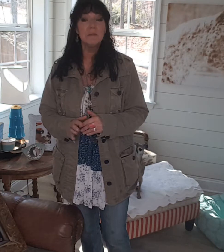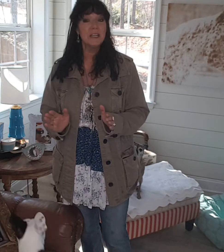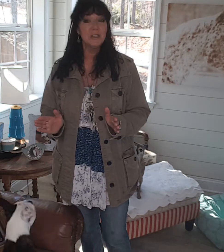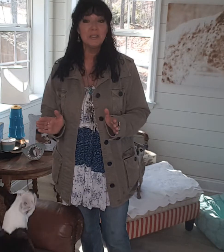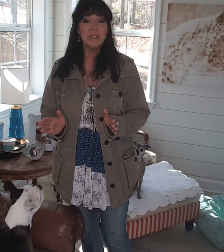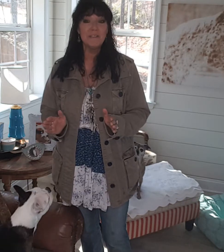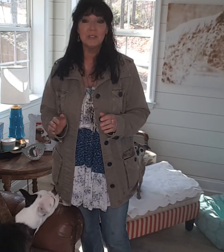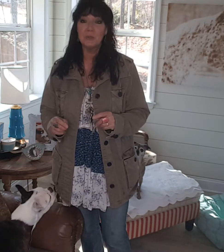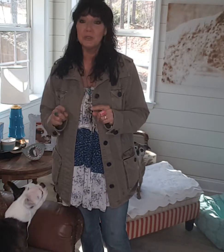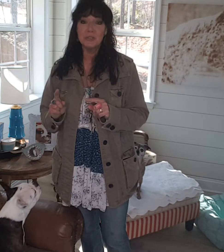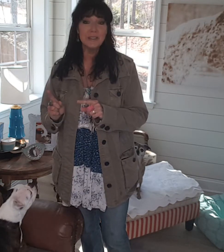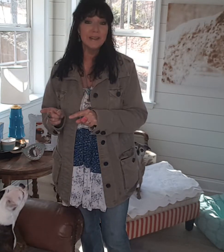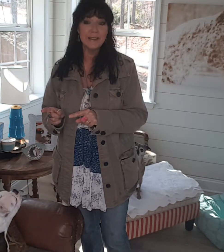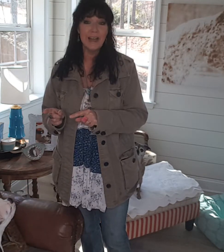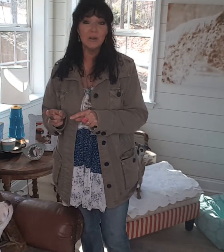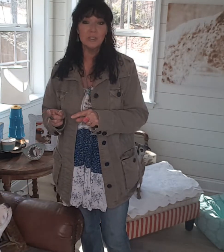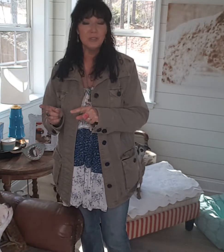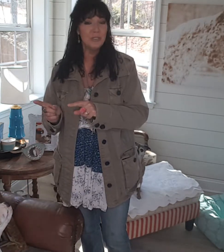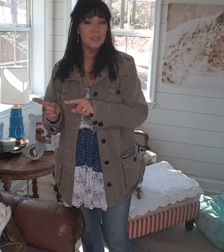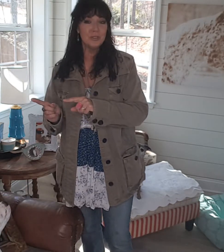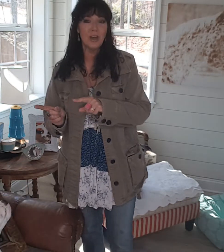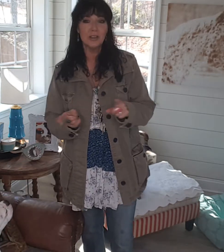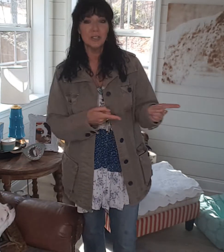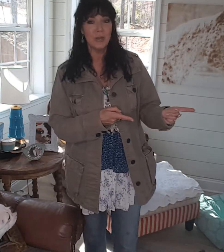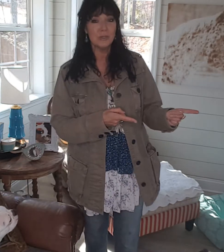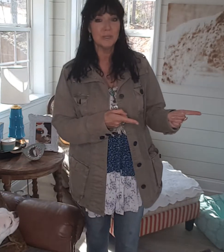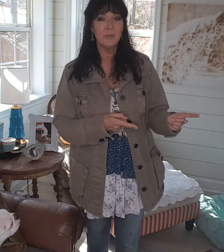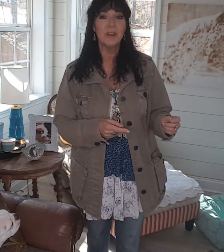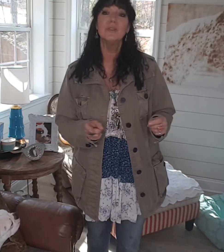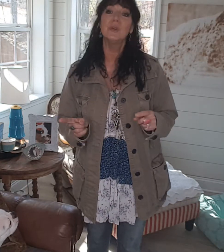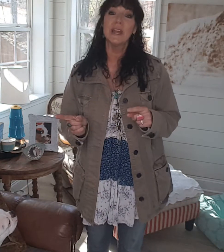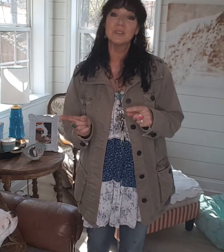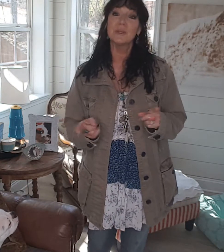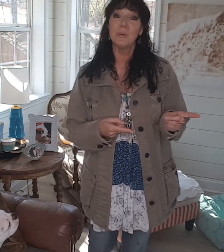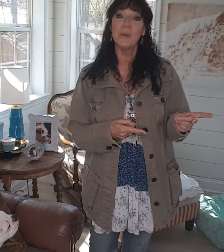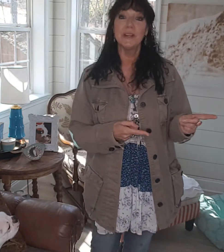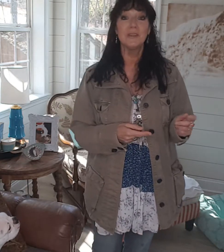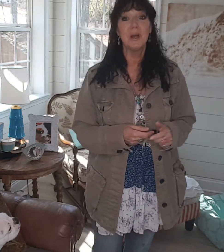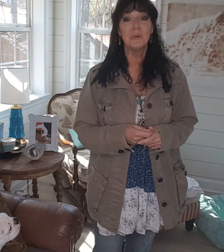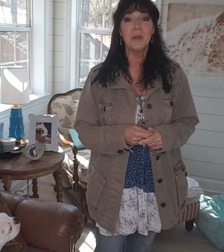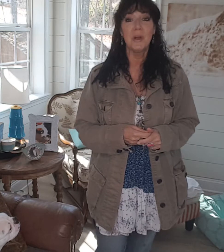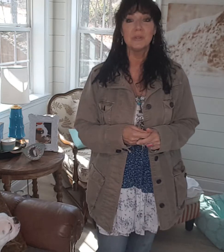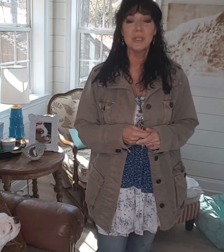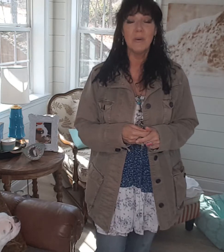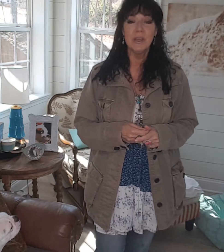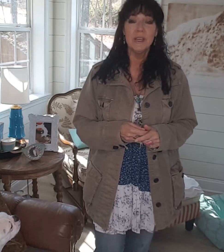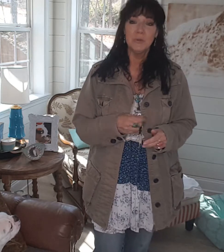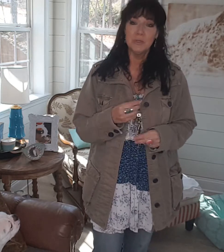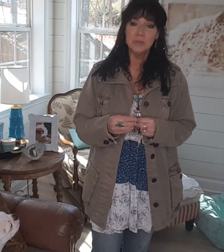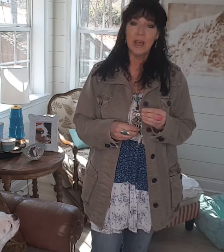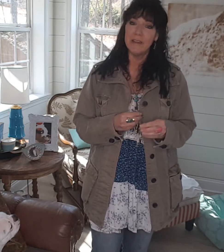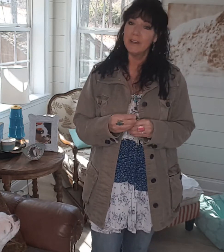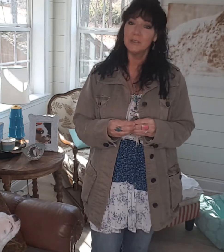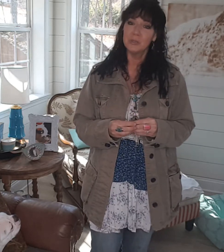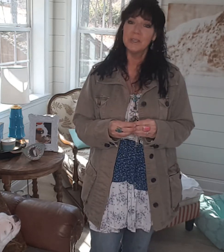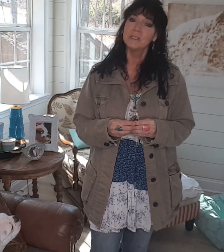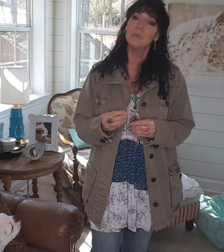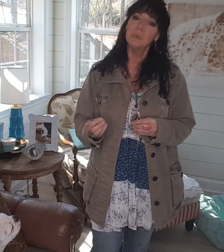a huge difference when you're sitting on the couch and you need your dog to go somewhere. You can actually point and the dog will go. So we use high value treats and reward